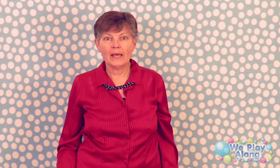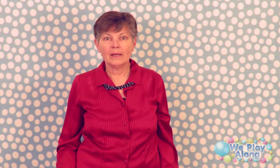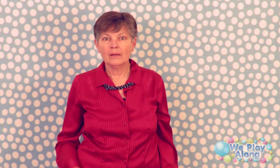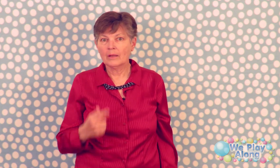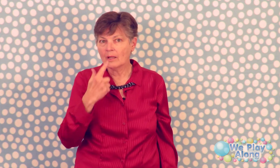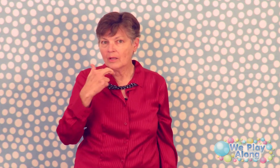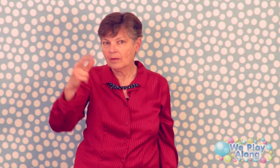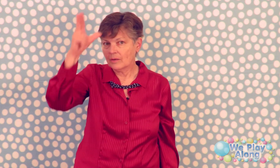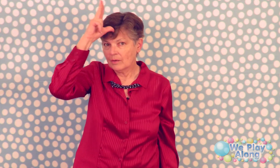said,